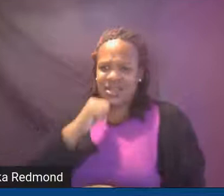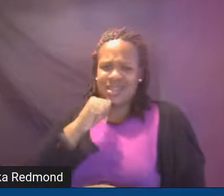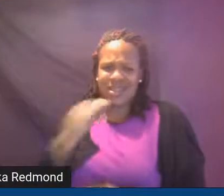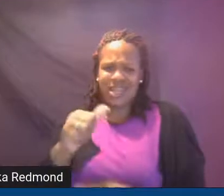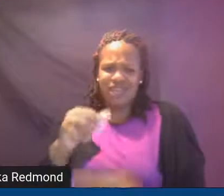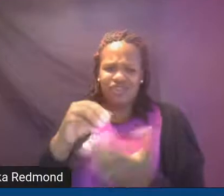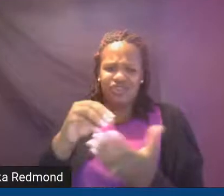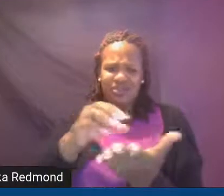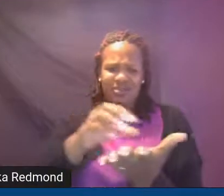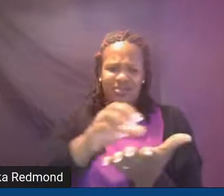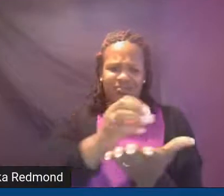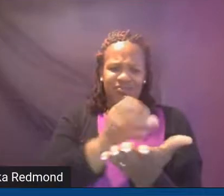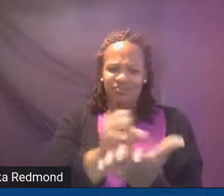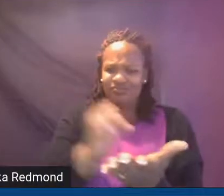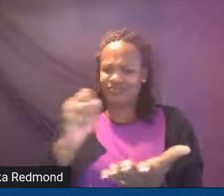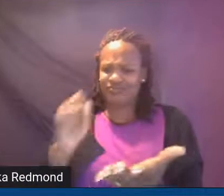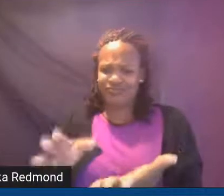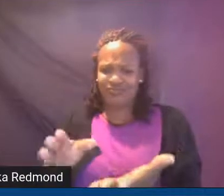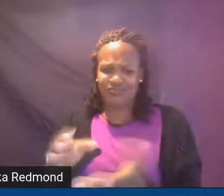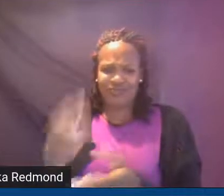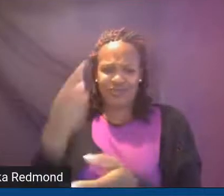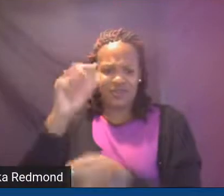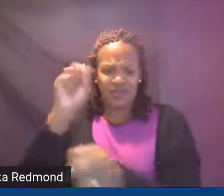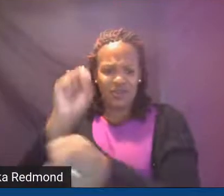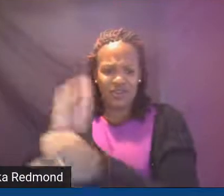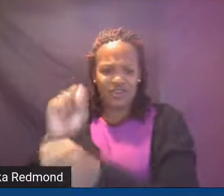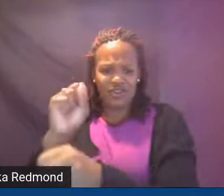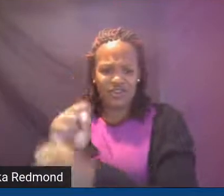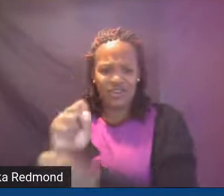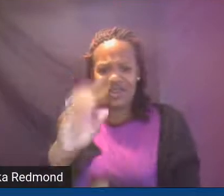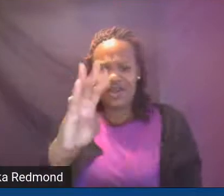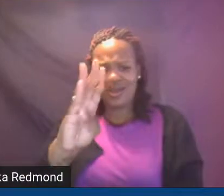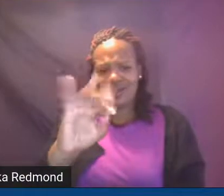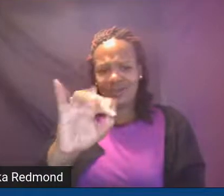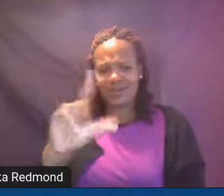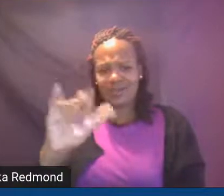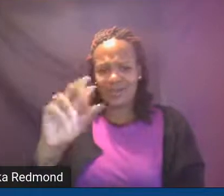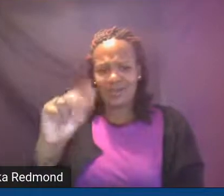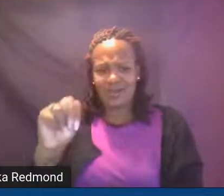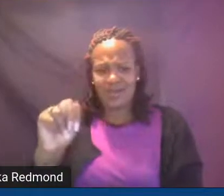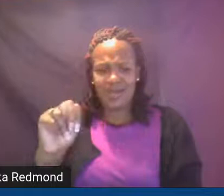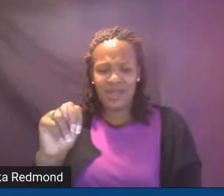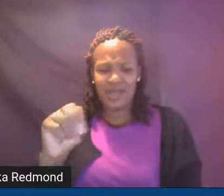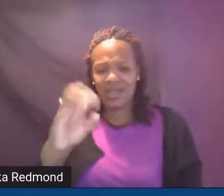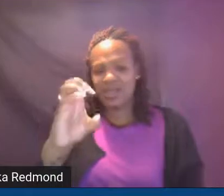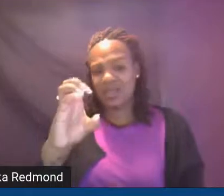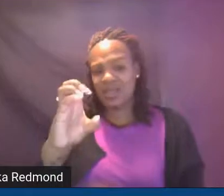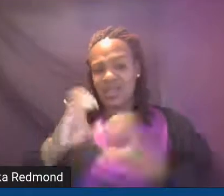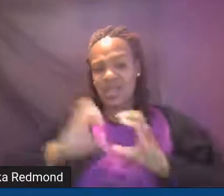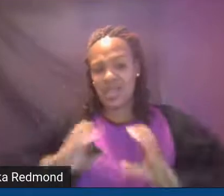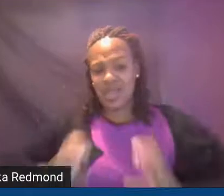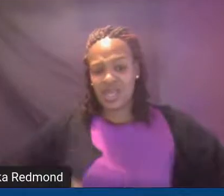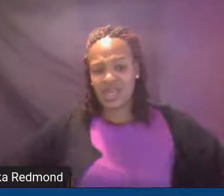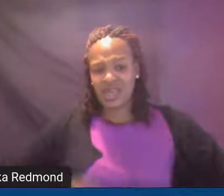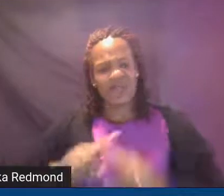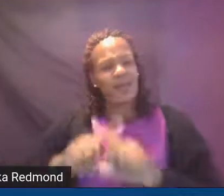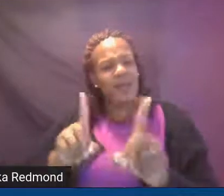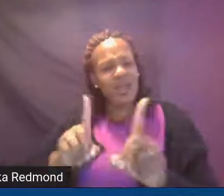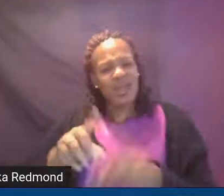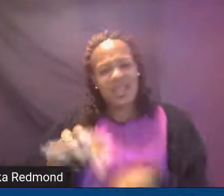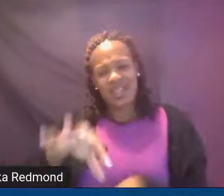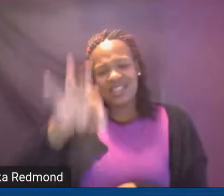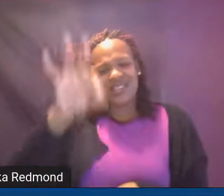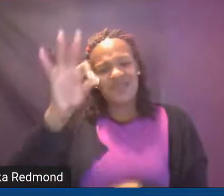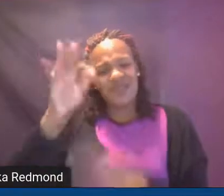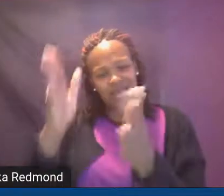somebody, or it's not just billing our customer. It's about helping someone find a meaningful job and help them sustain.